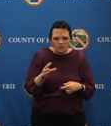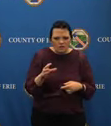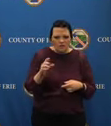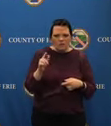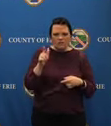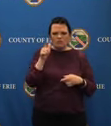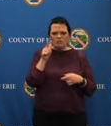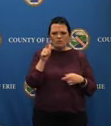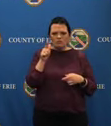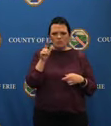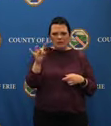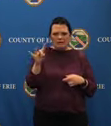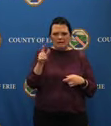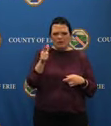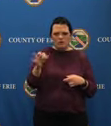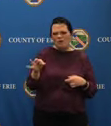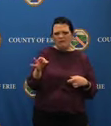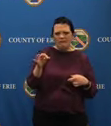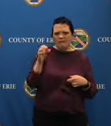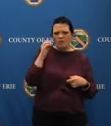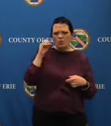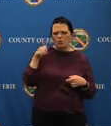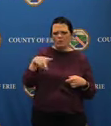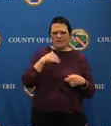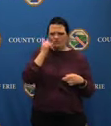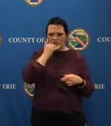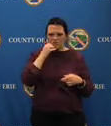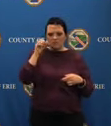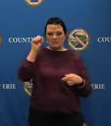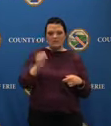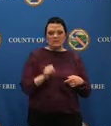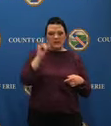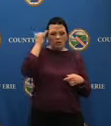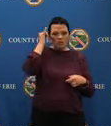are actually a little wrong, but like South Buffalo,